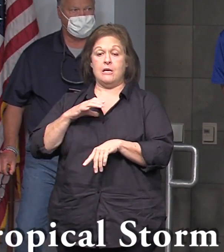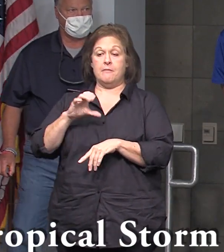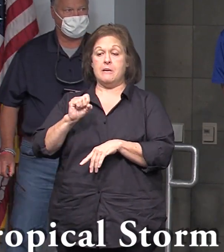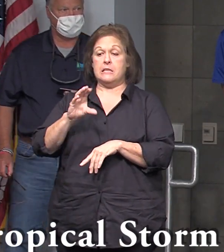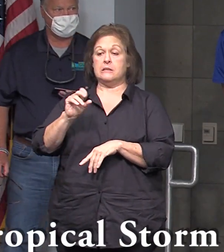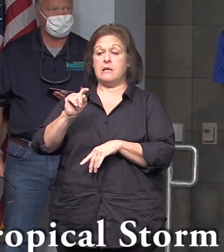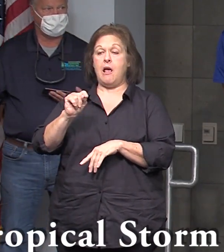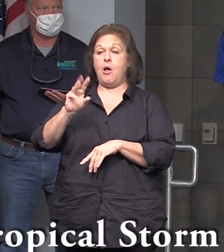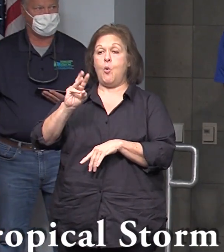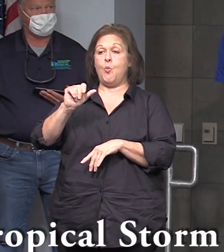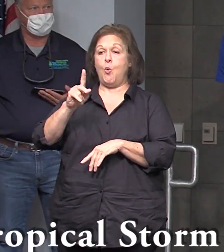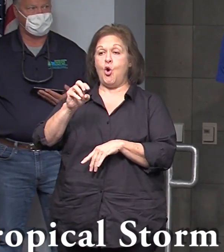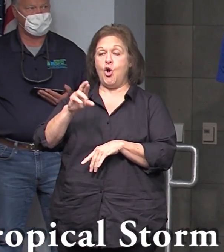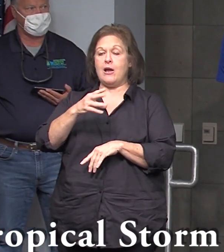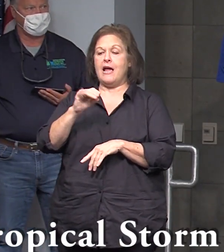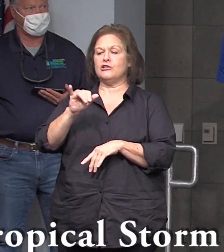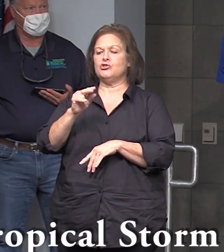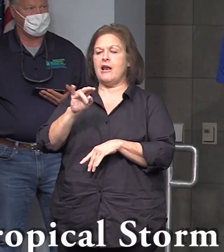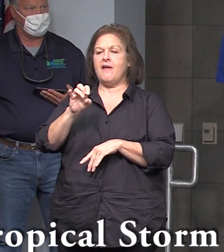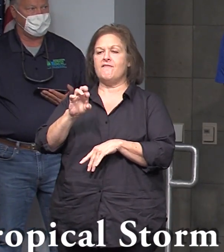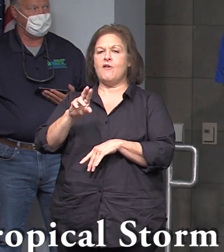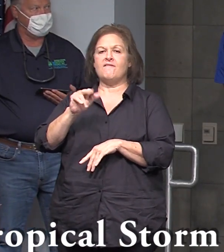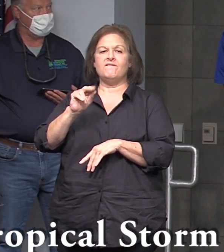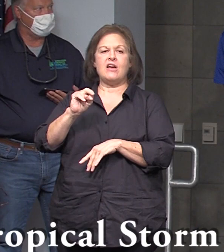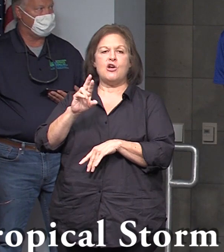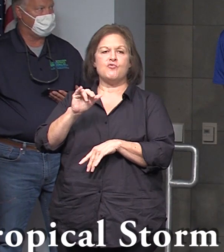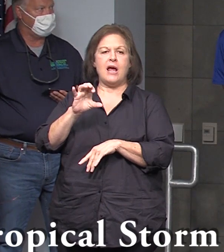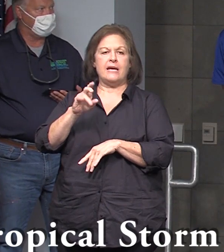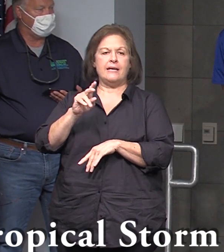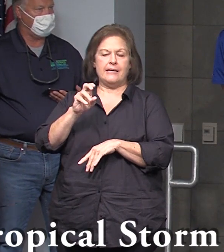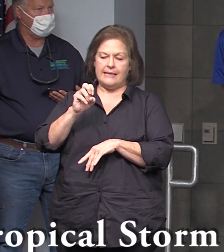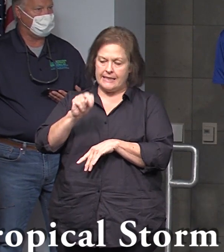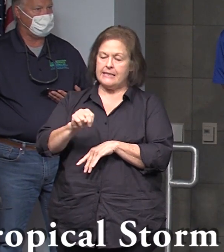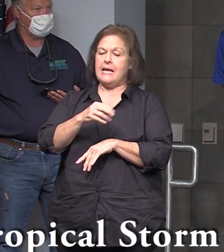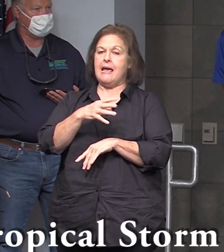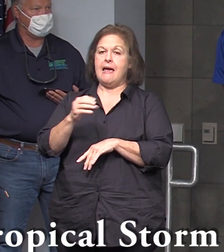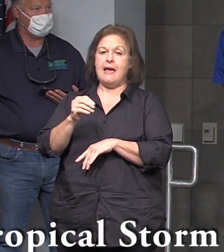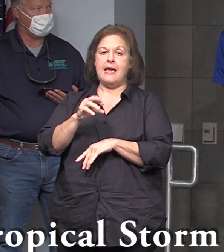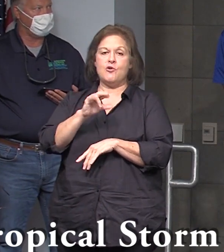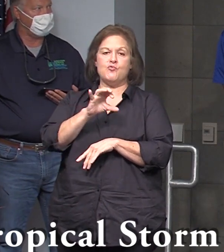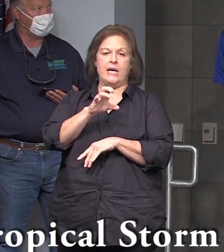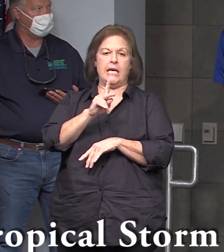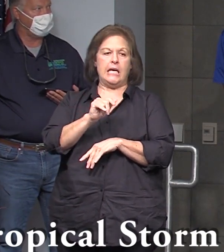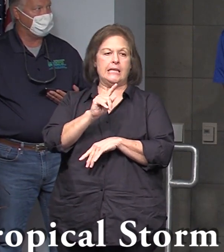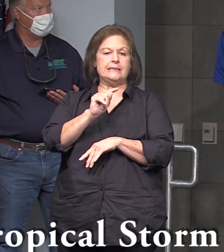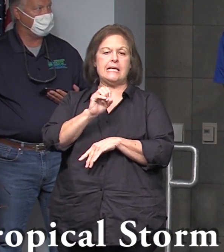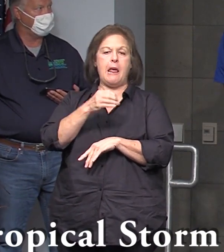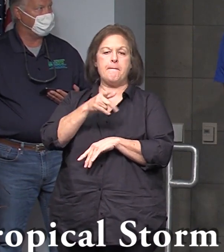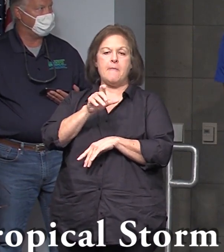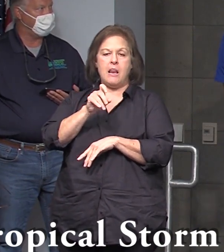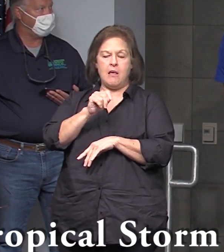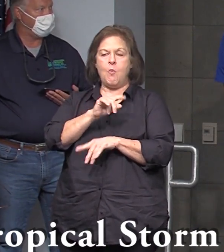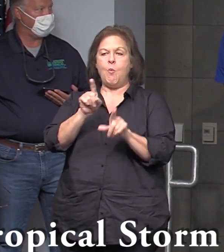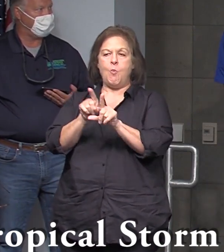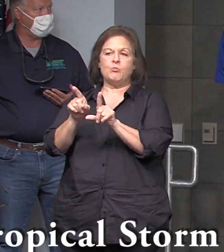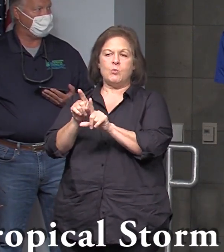Scott Walker, Councilwoman Jennifer Van Ranken, and our chairman, Ricky Templet. So I'm going to ask our chairman to come up and speak on behalf of the